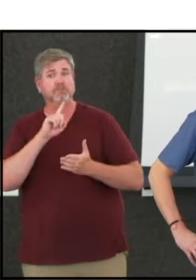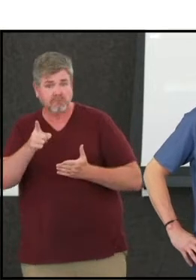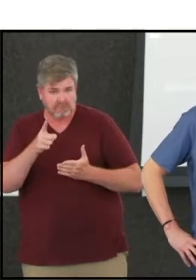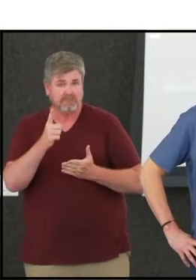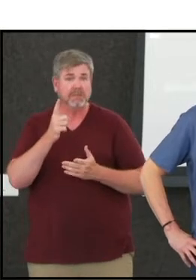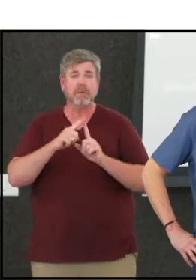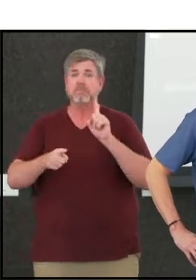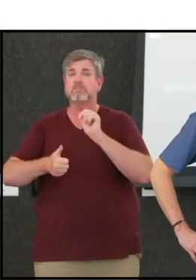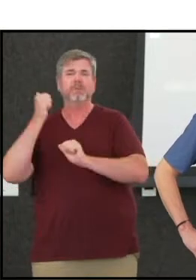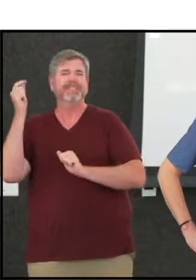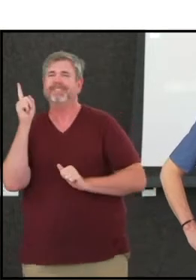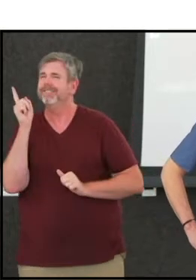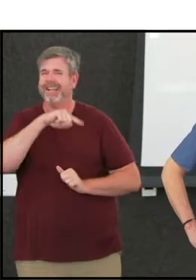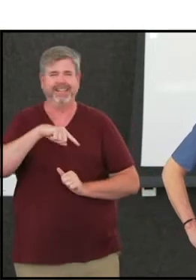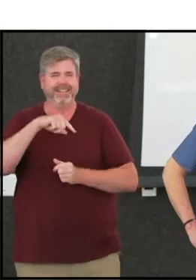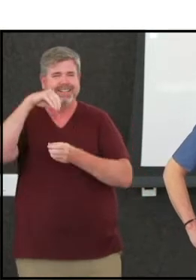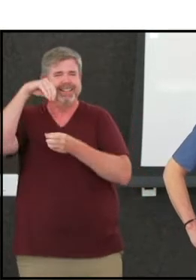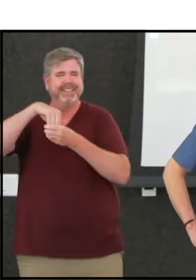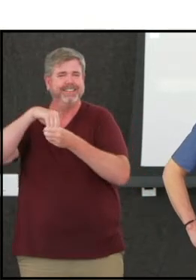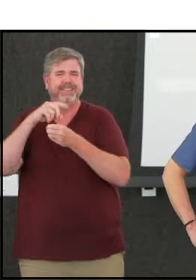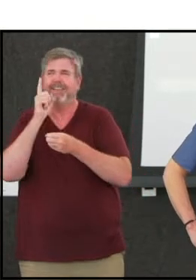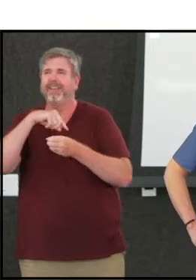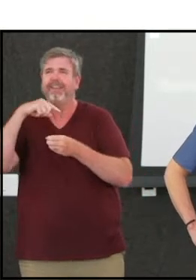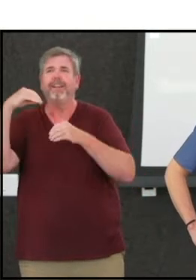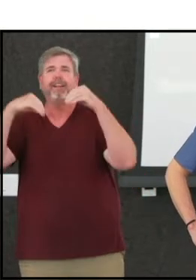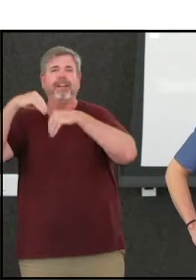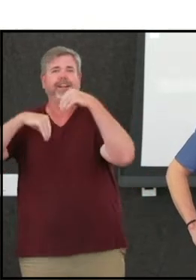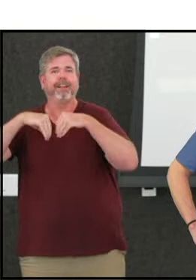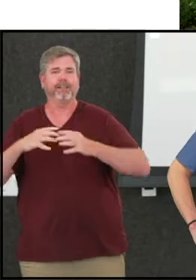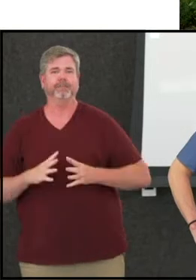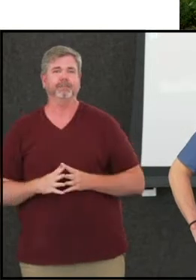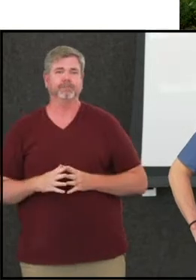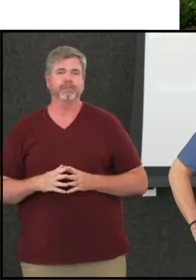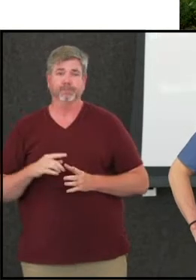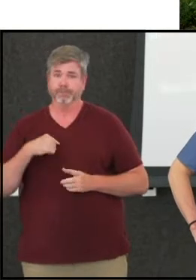the victims are unaware. I want to believe Aiden was unaware.